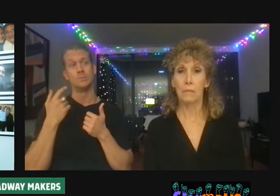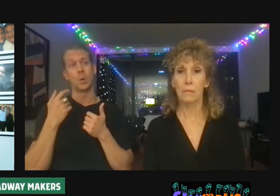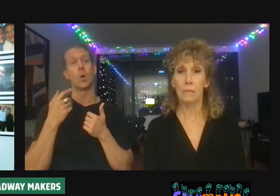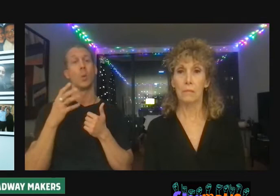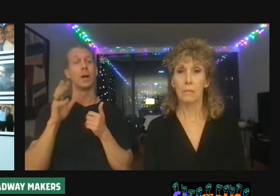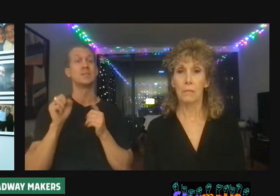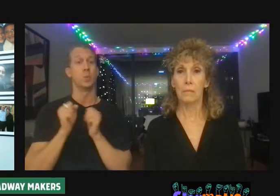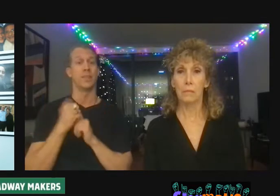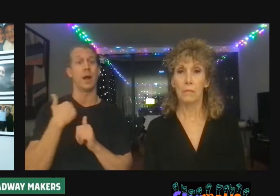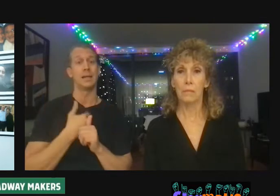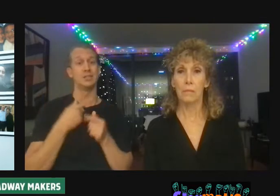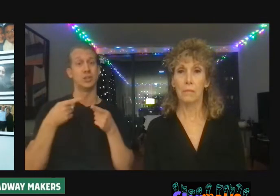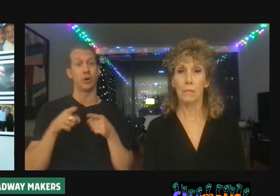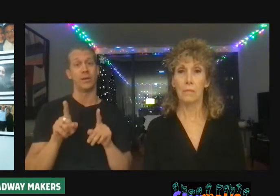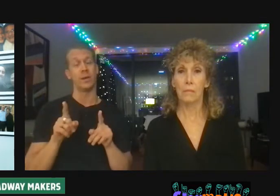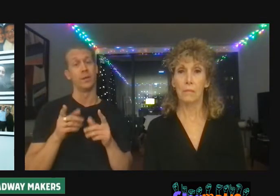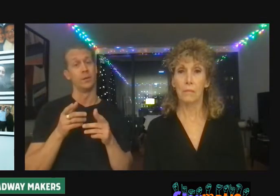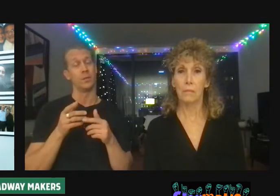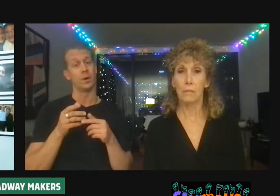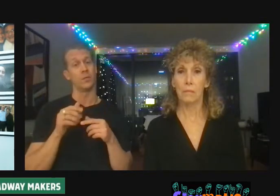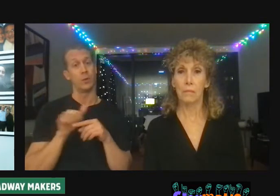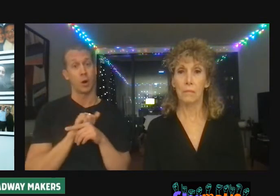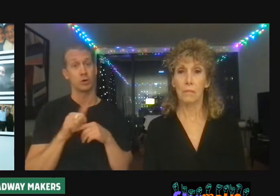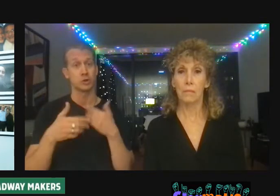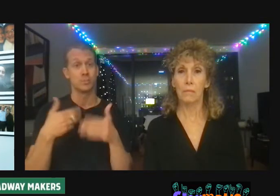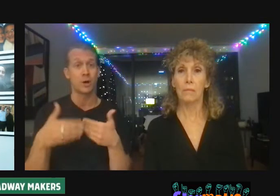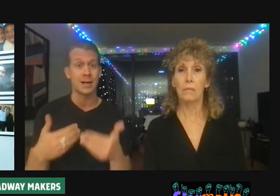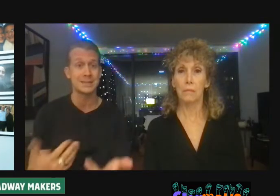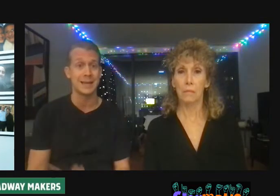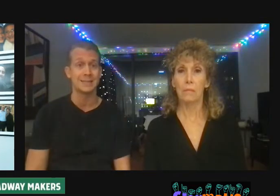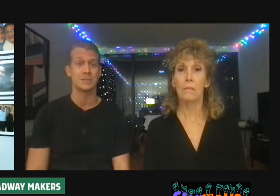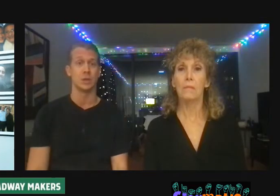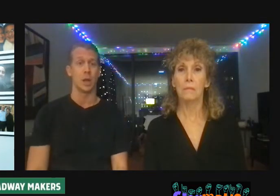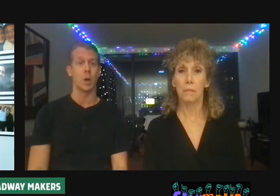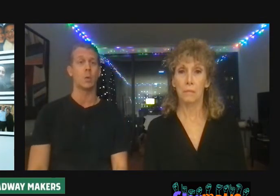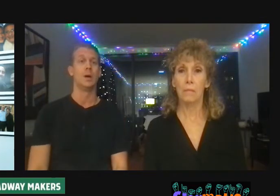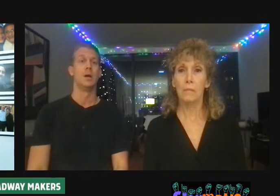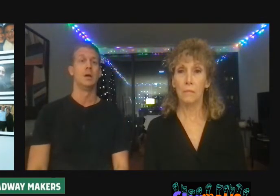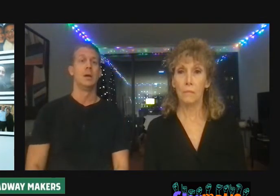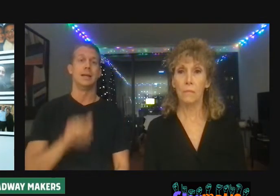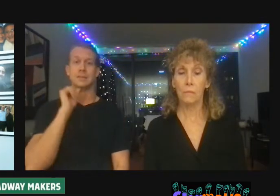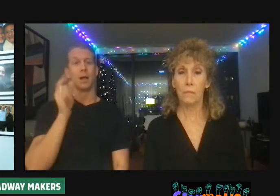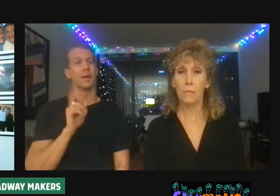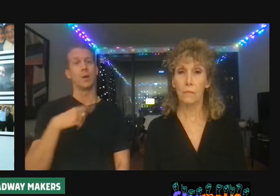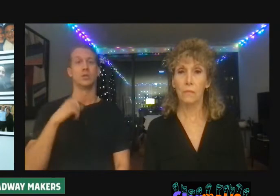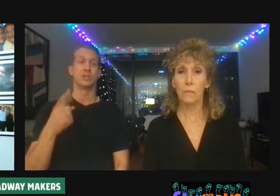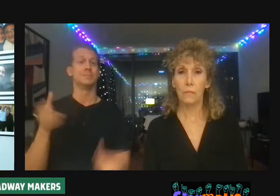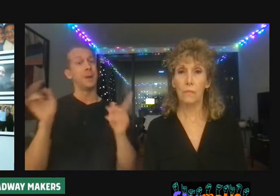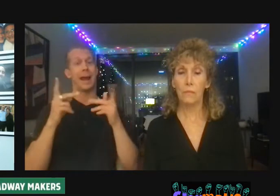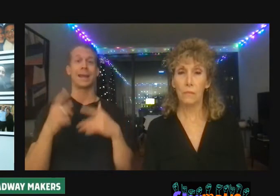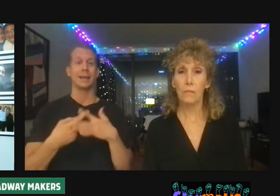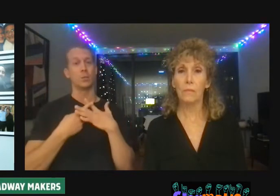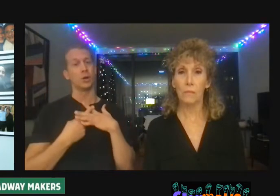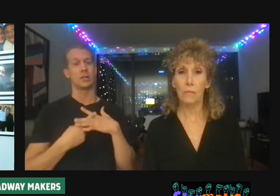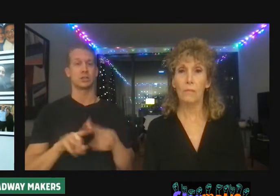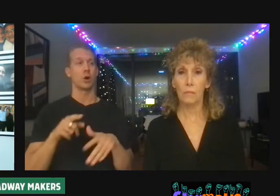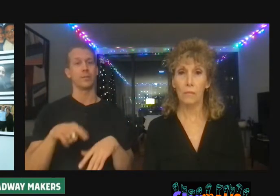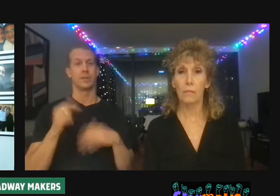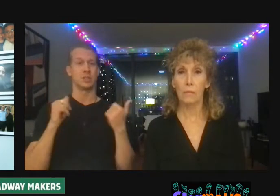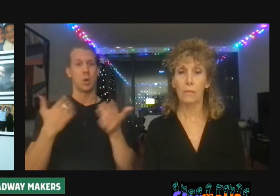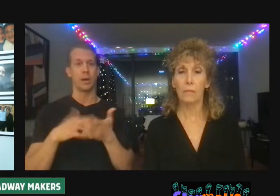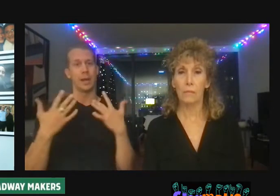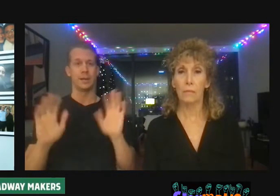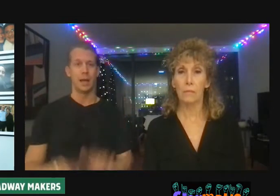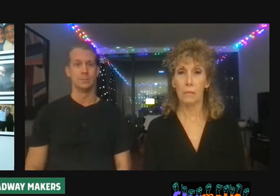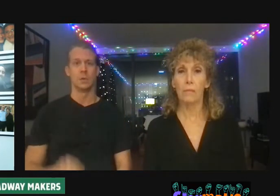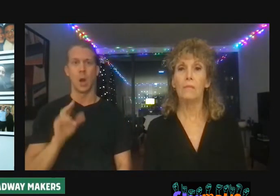know, or was with us during the rehearsal process, you know. It's not like we're just back and we're gonna start